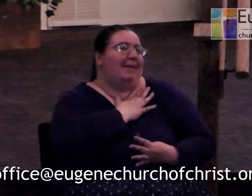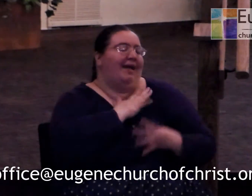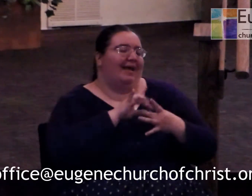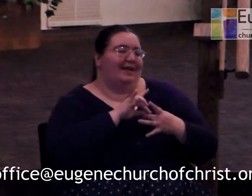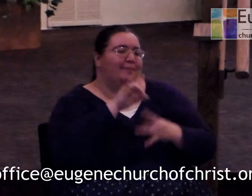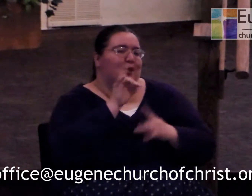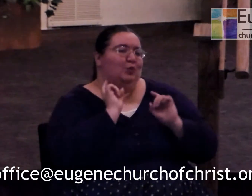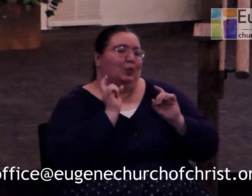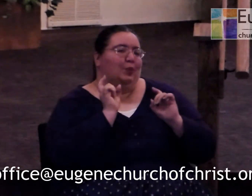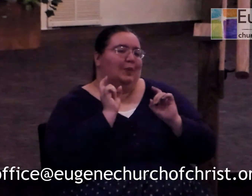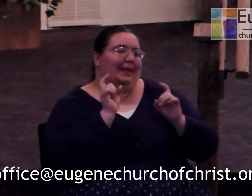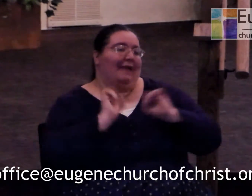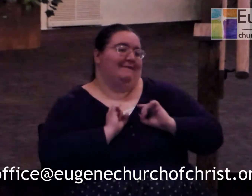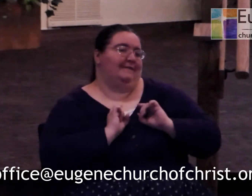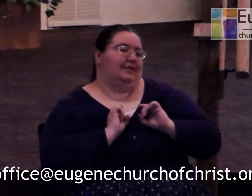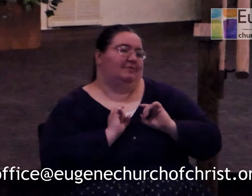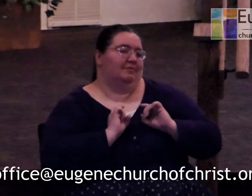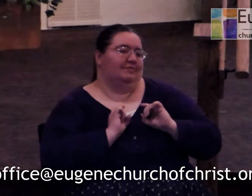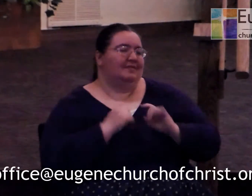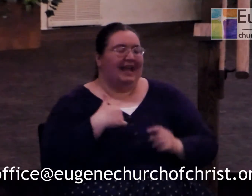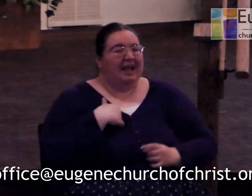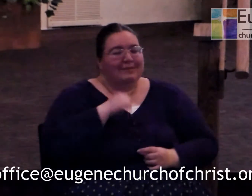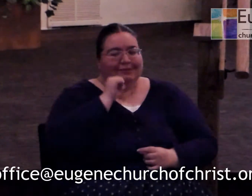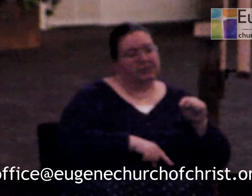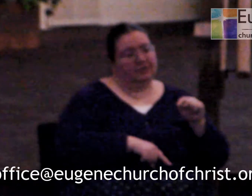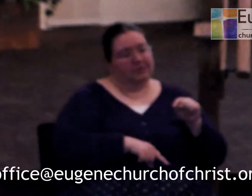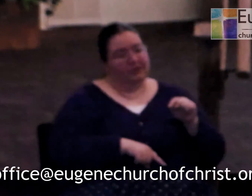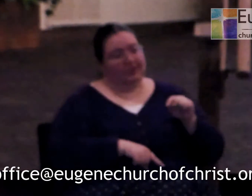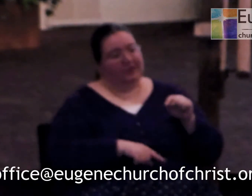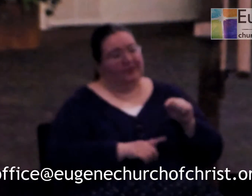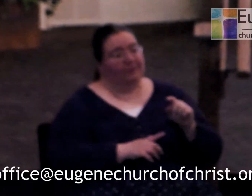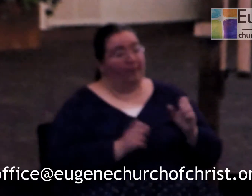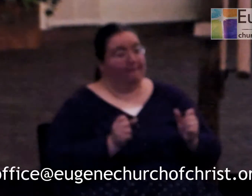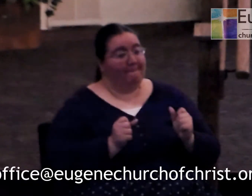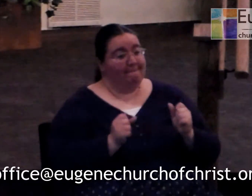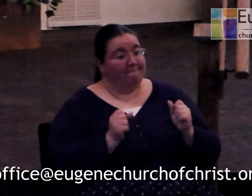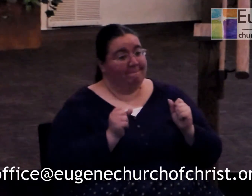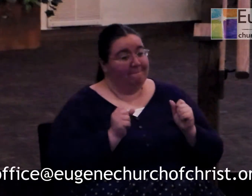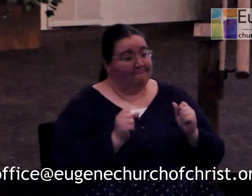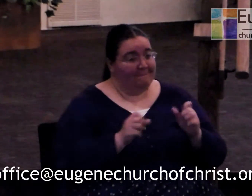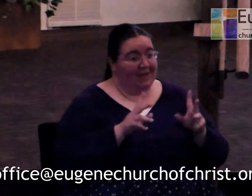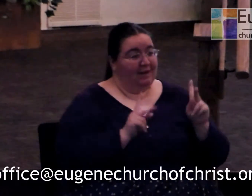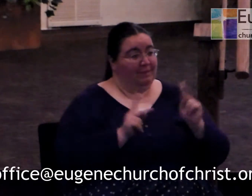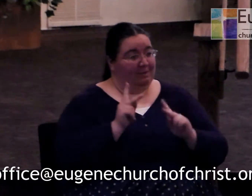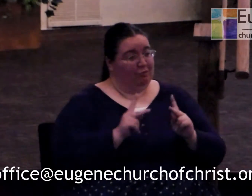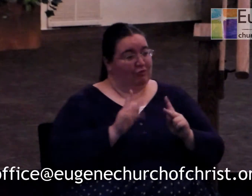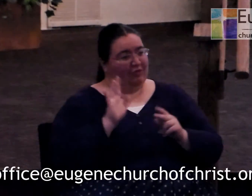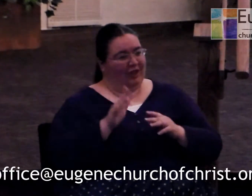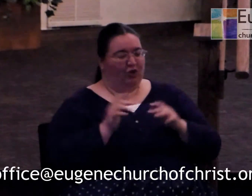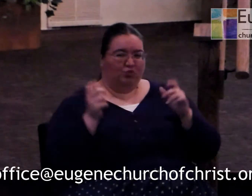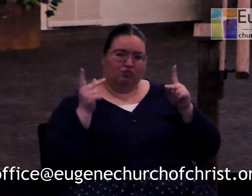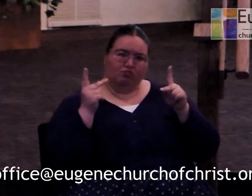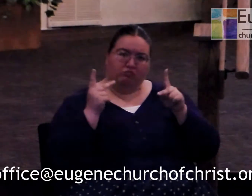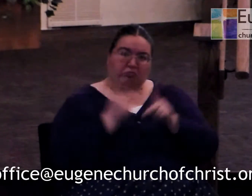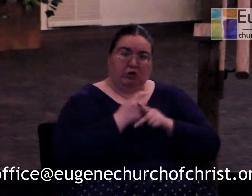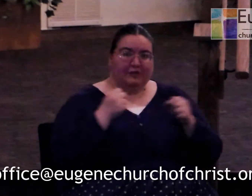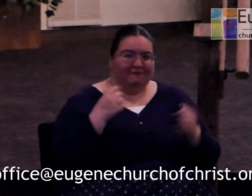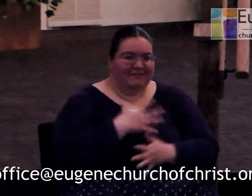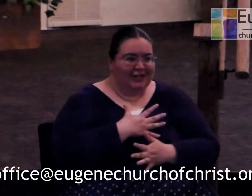not a speaker. People's number 1 or 2 fear is public speaking every time they do surveys. People don't like to talk in front of people.